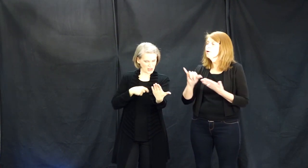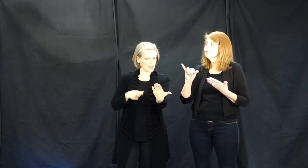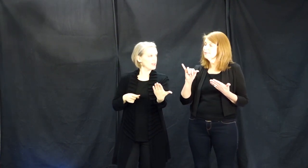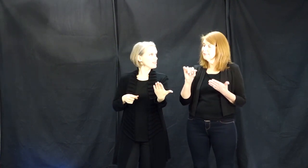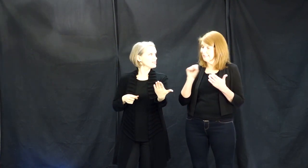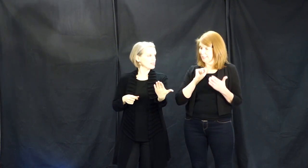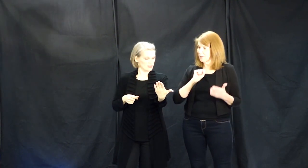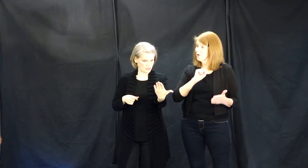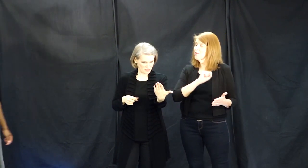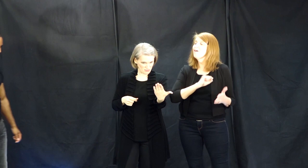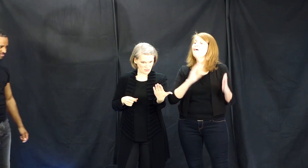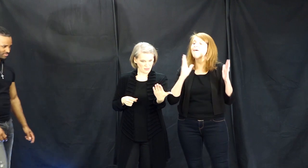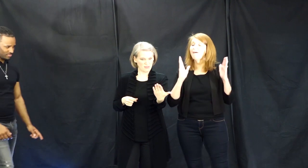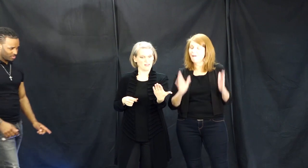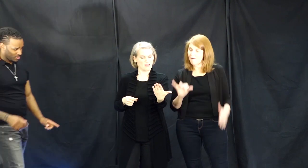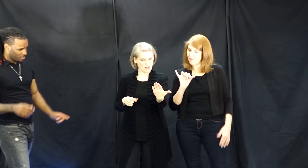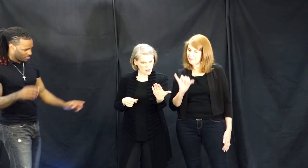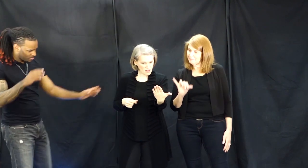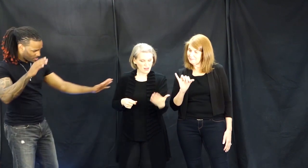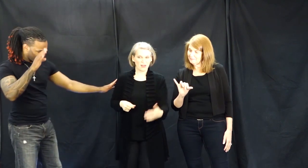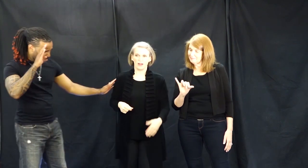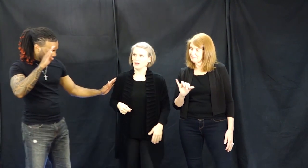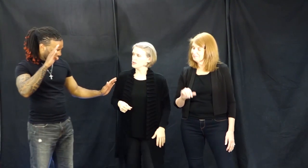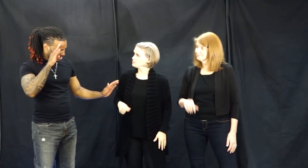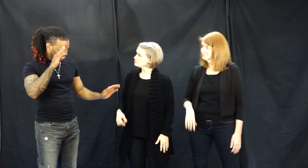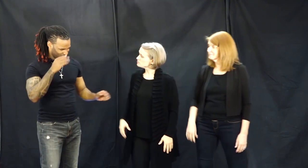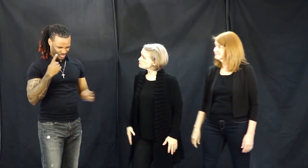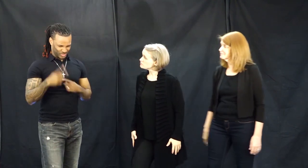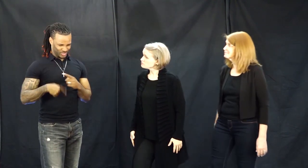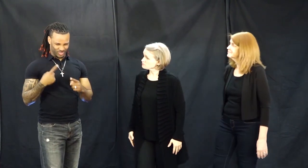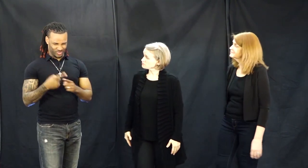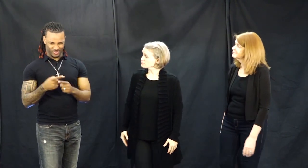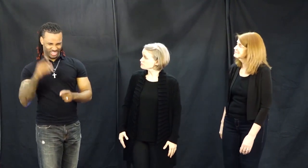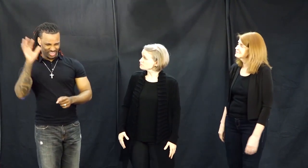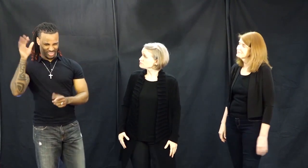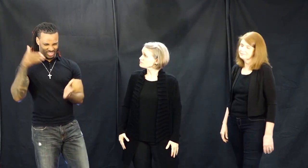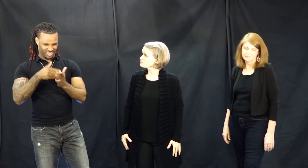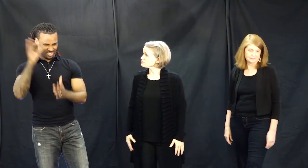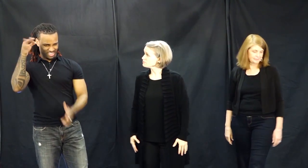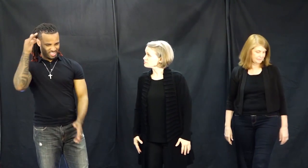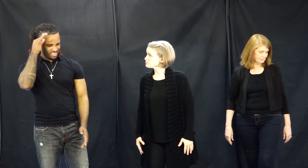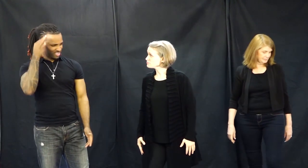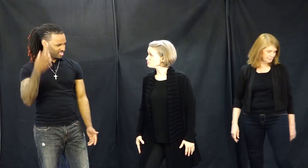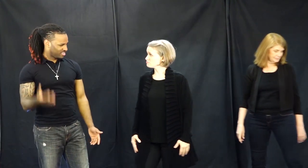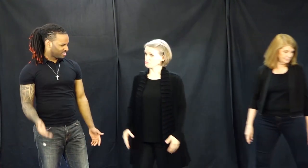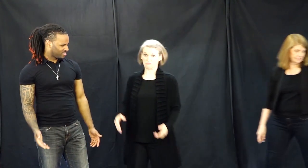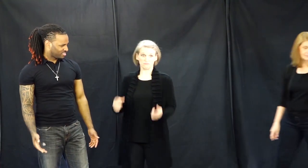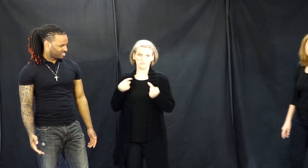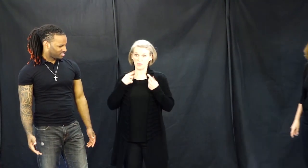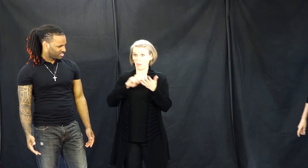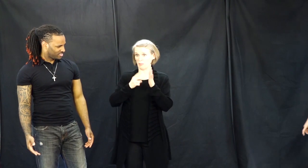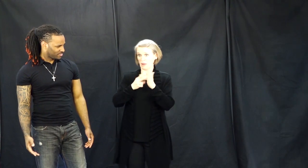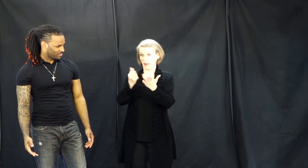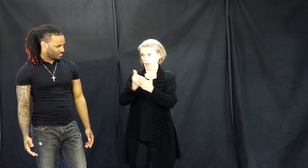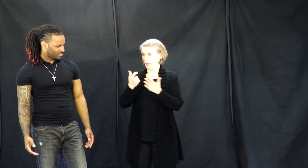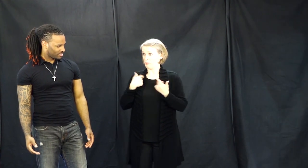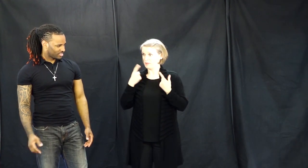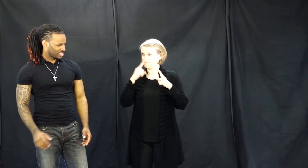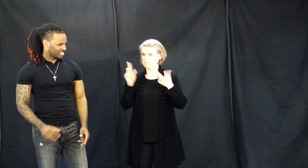our senator. Burr? Since when are you a Democratic Republican? Since being one put me on the up and up again. No one knows